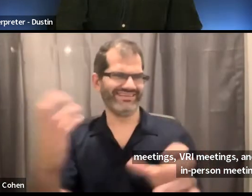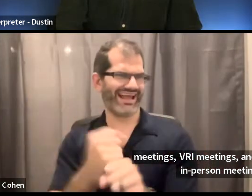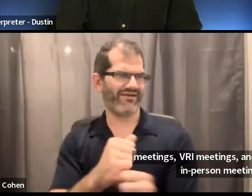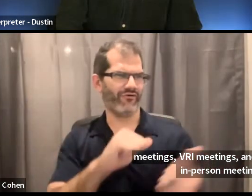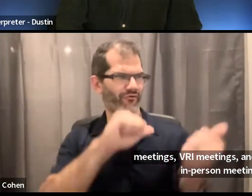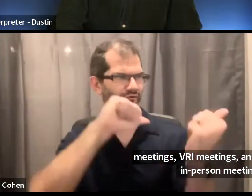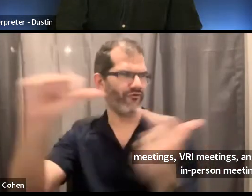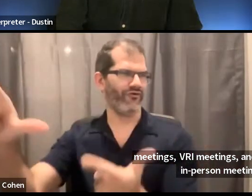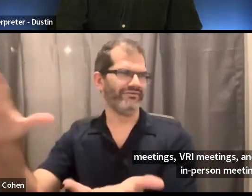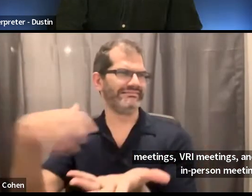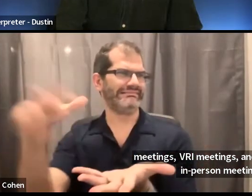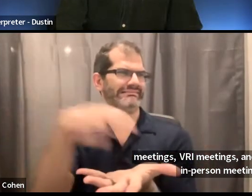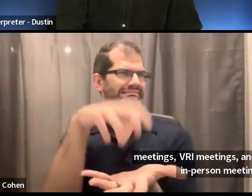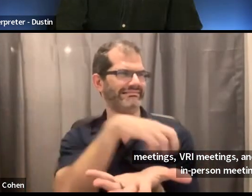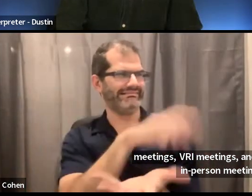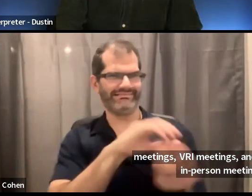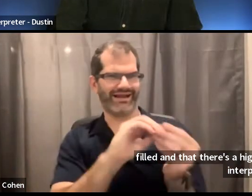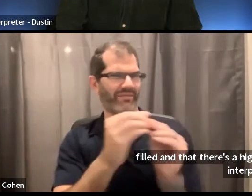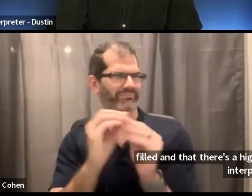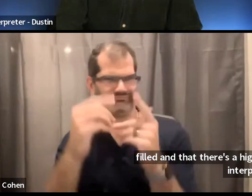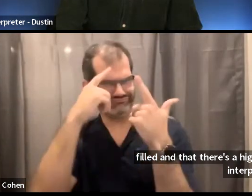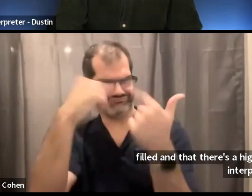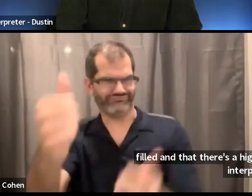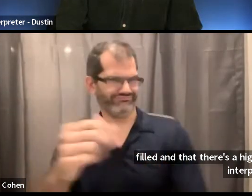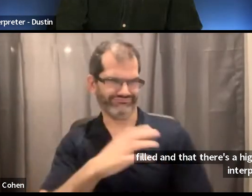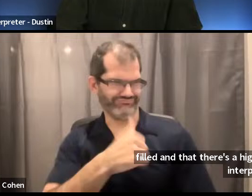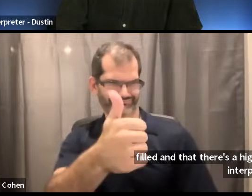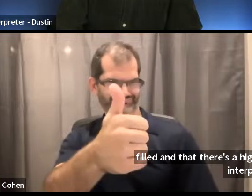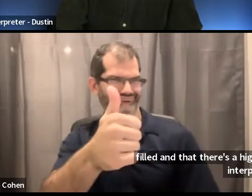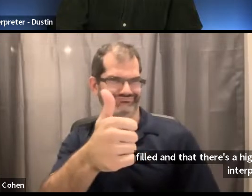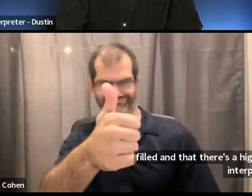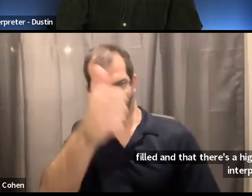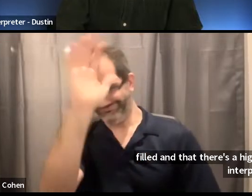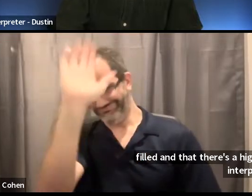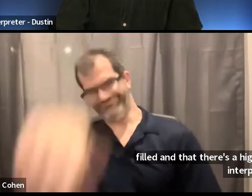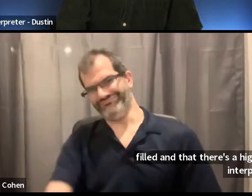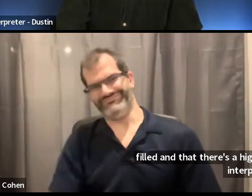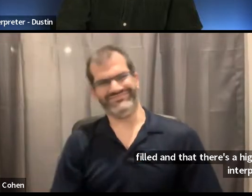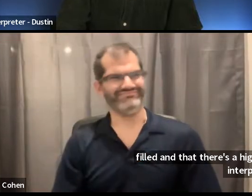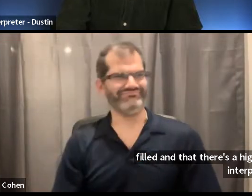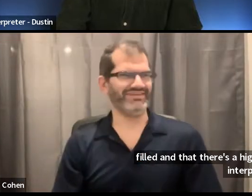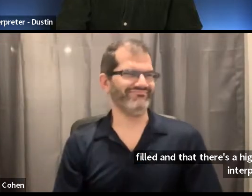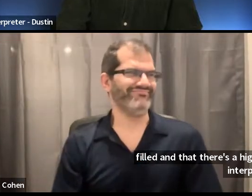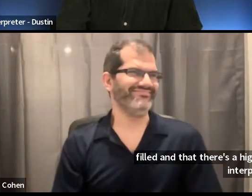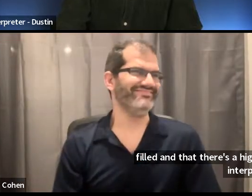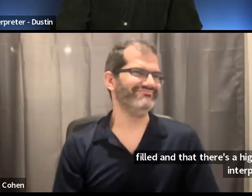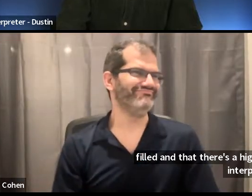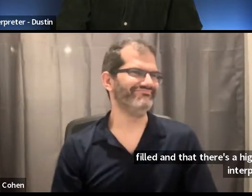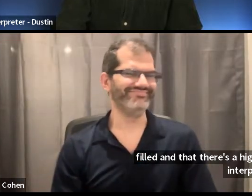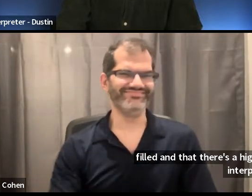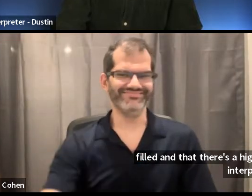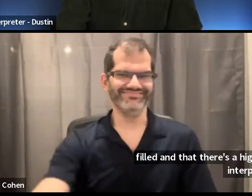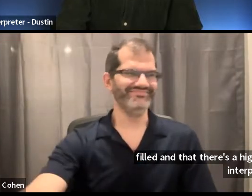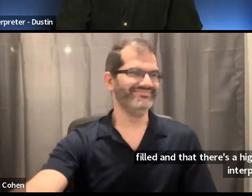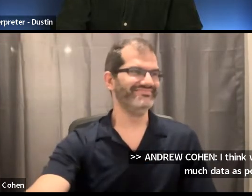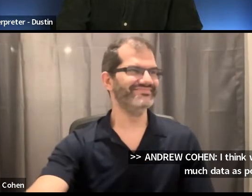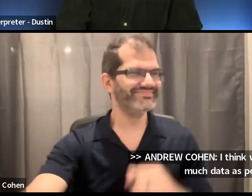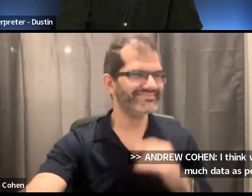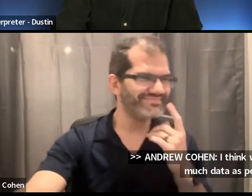saying, I think we could get, if we could get as much data as possible, that'd be great. Whatever you can get would be